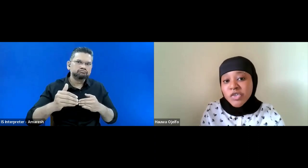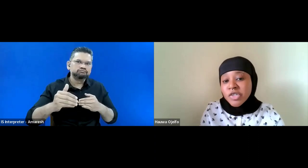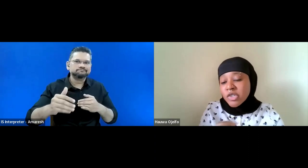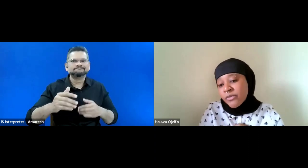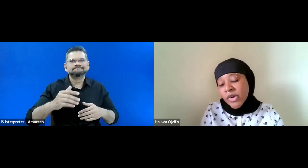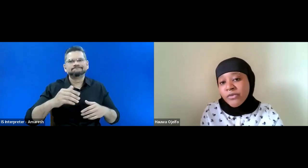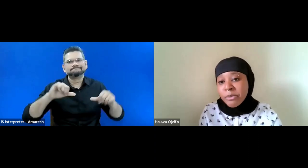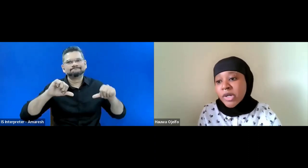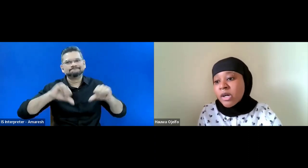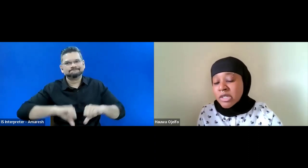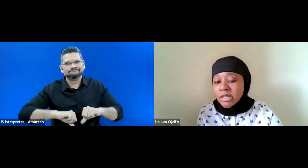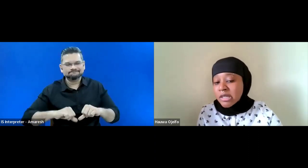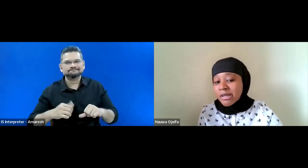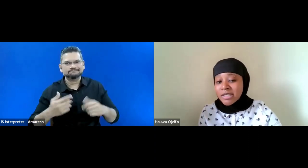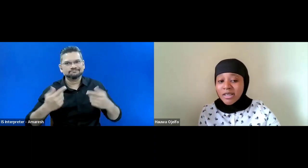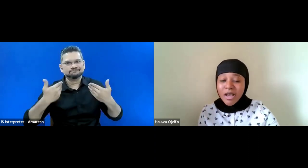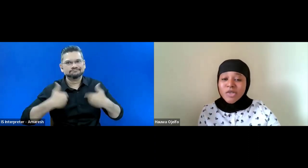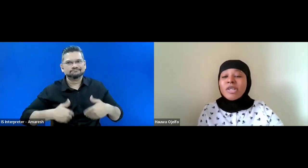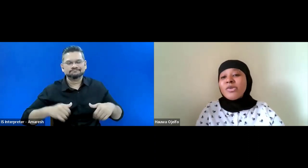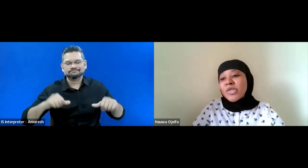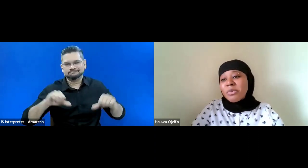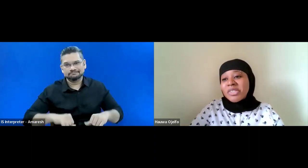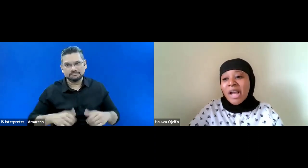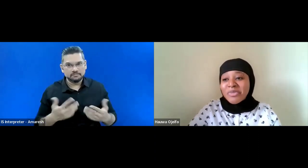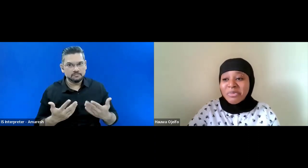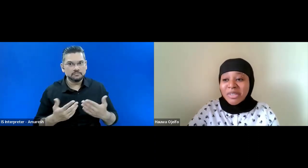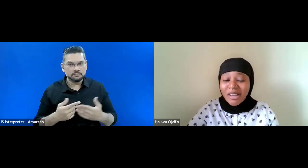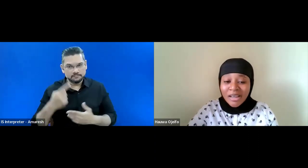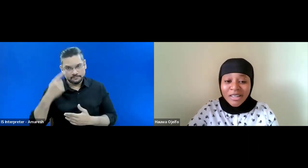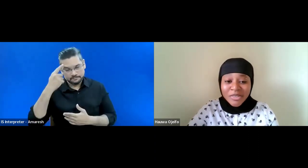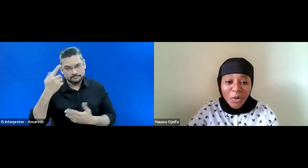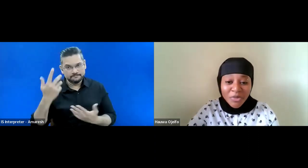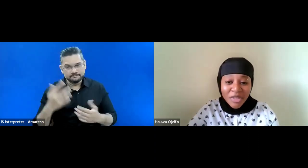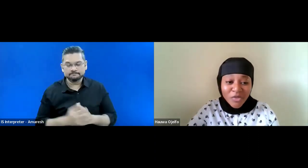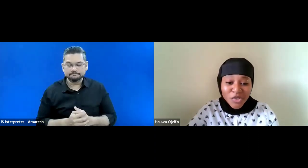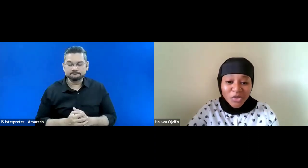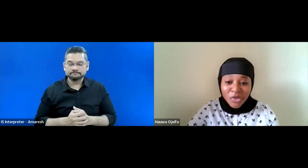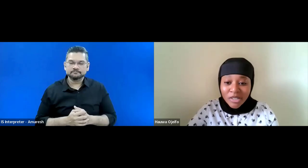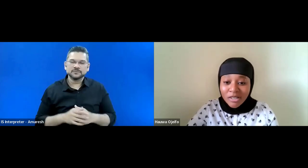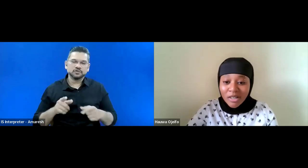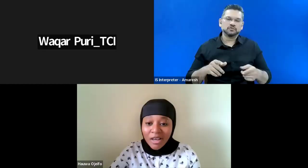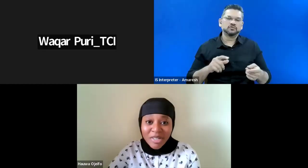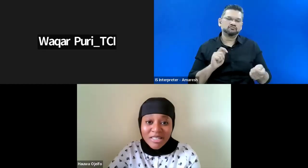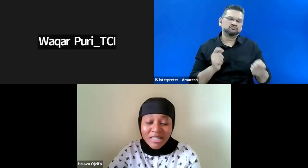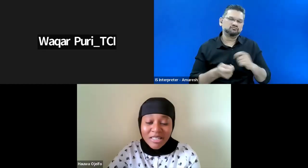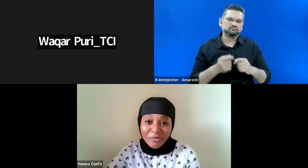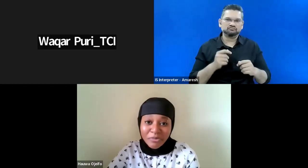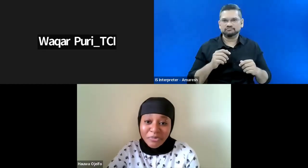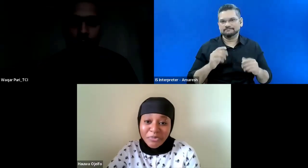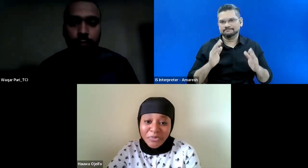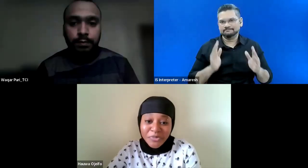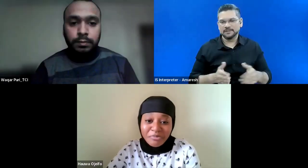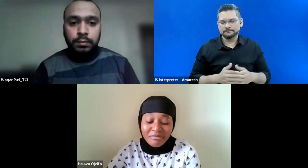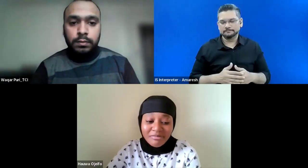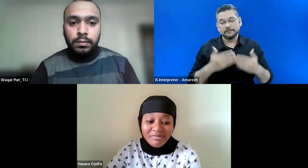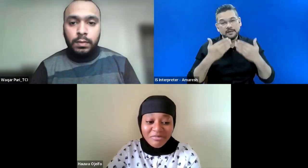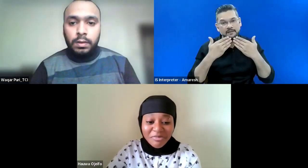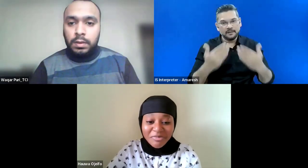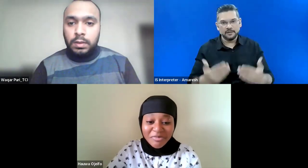be disastrous to the very fabric of the society. So thank you so much for having me. I do hope that I've contributed immensely.